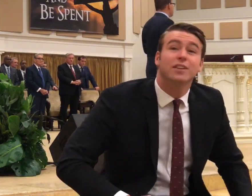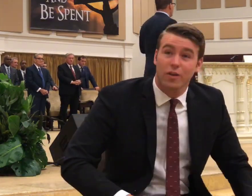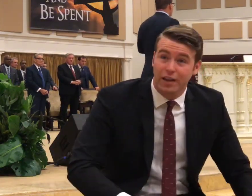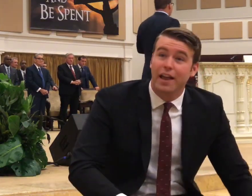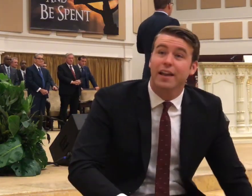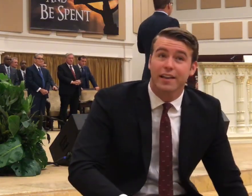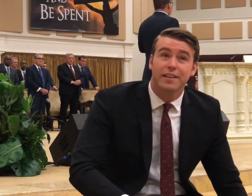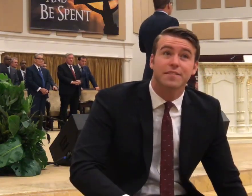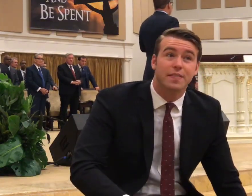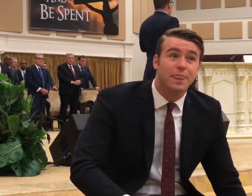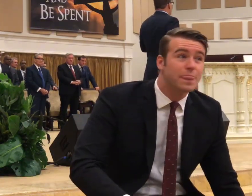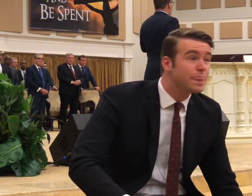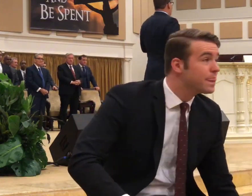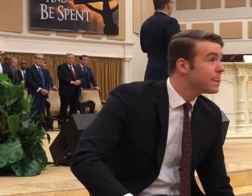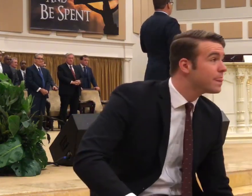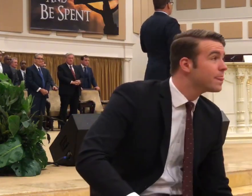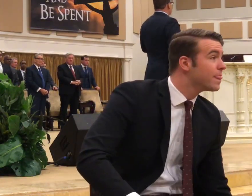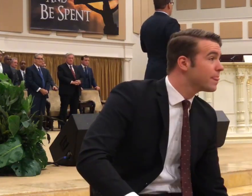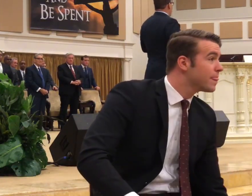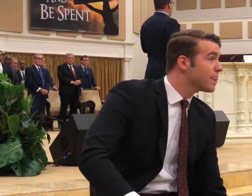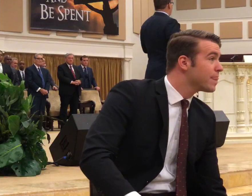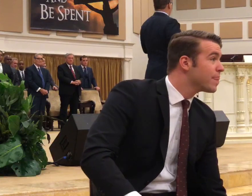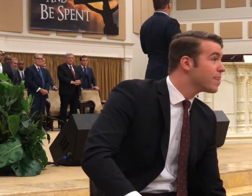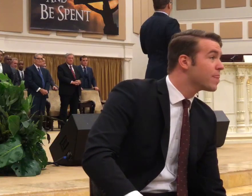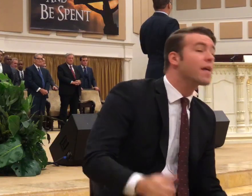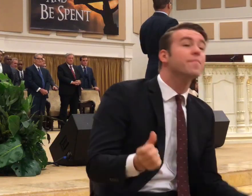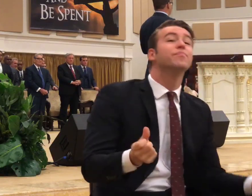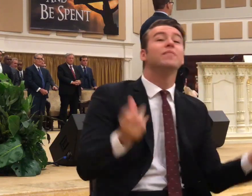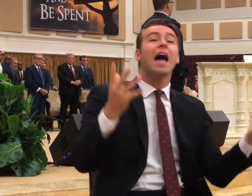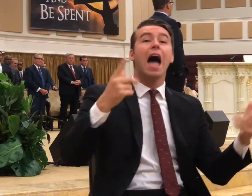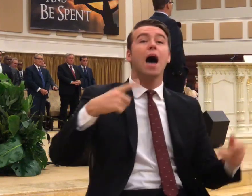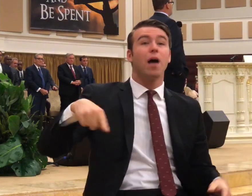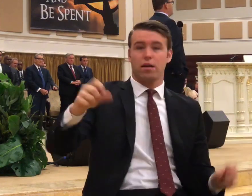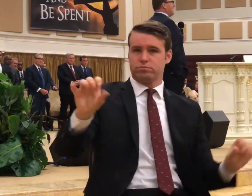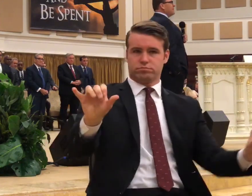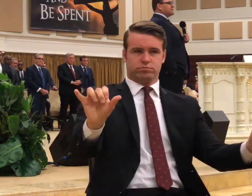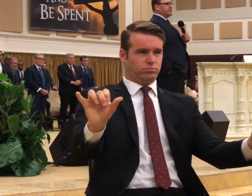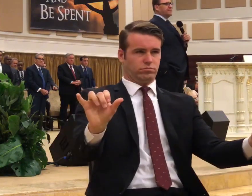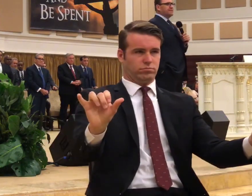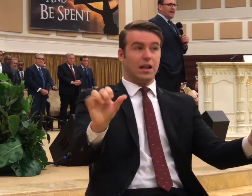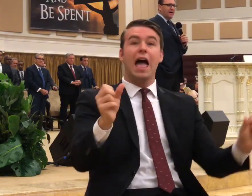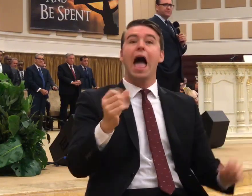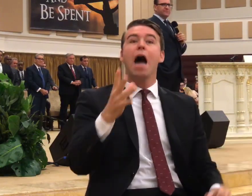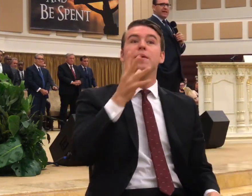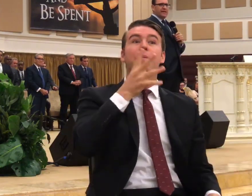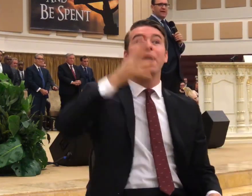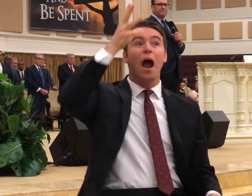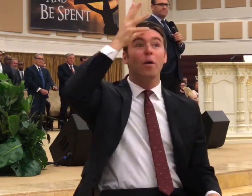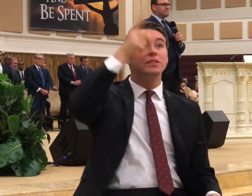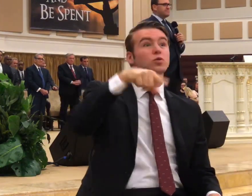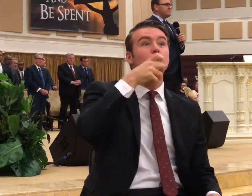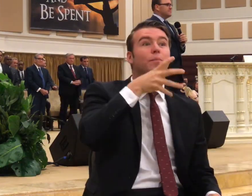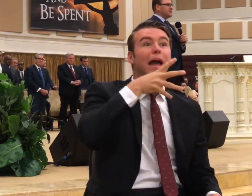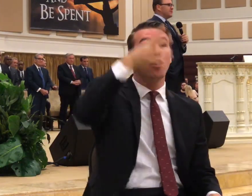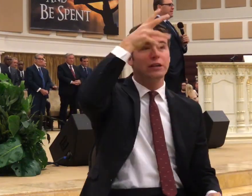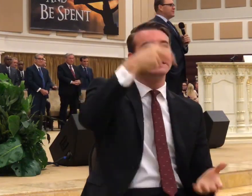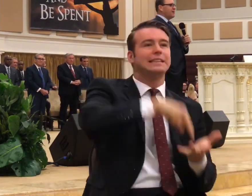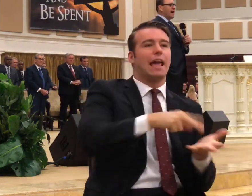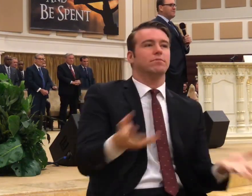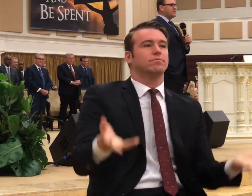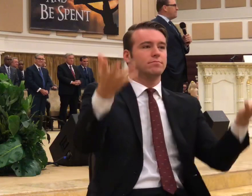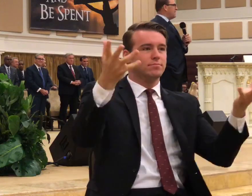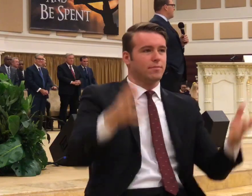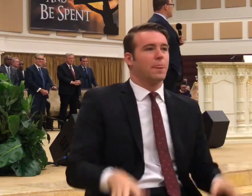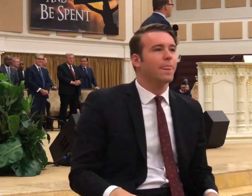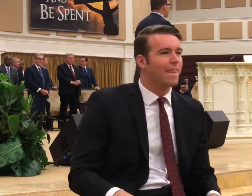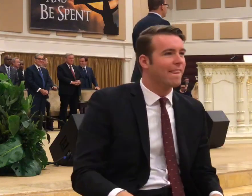Okay? All right? How many parents, keep standing. How many parents are in this house? Stand up. You're a leader,